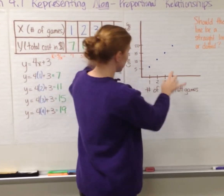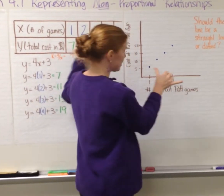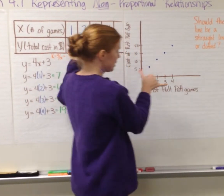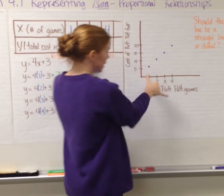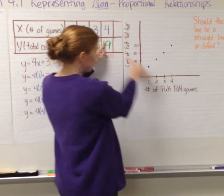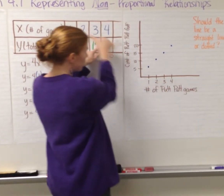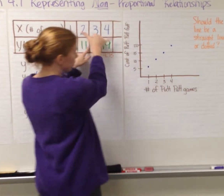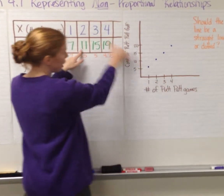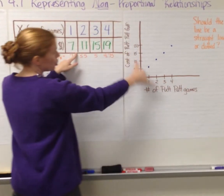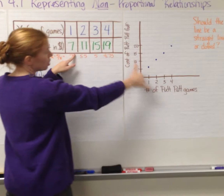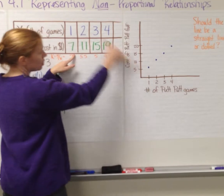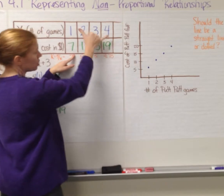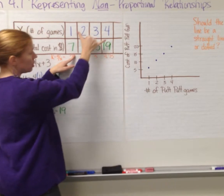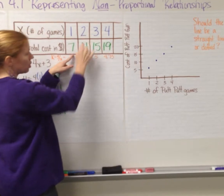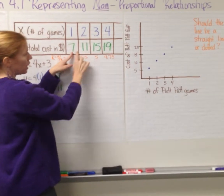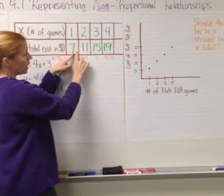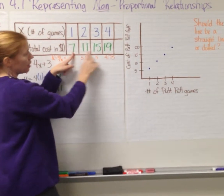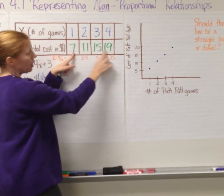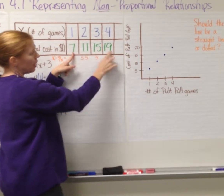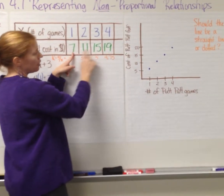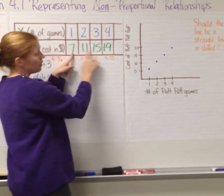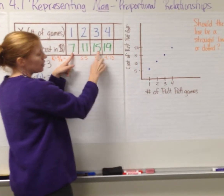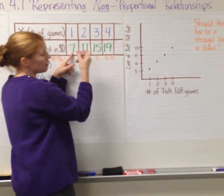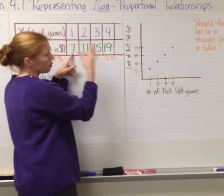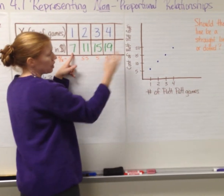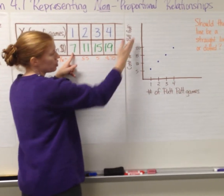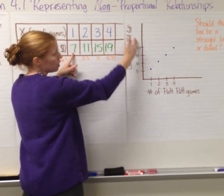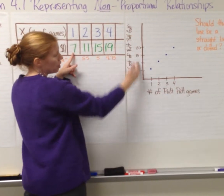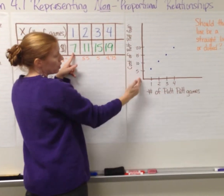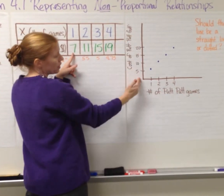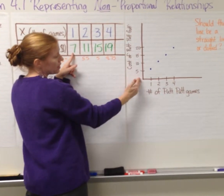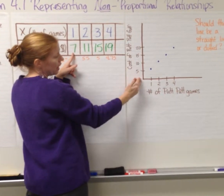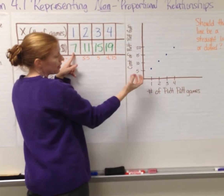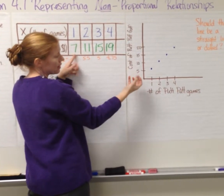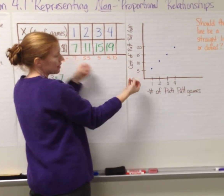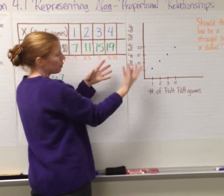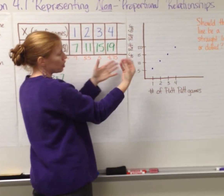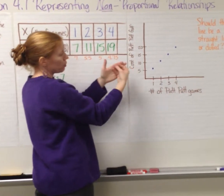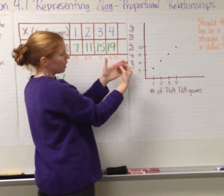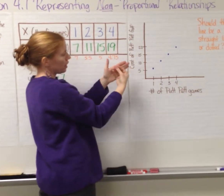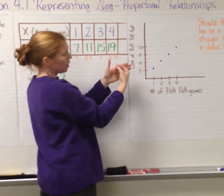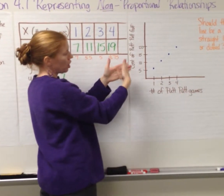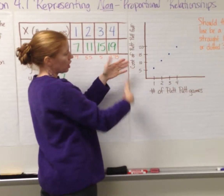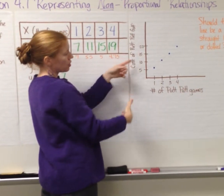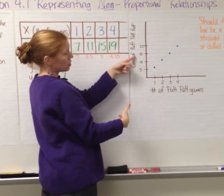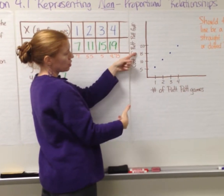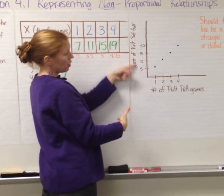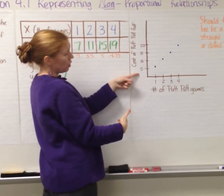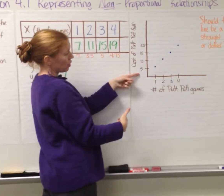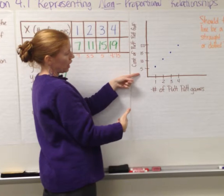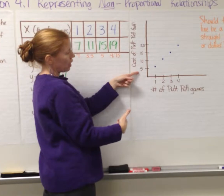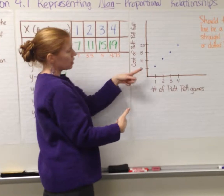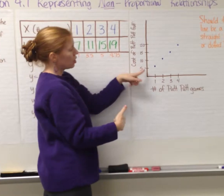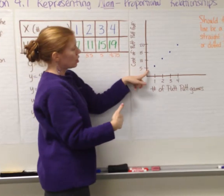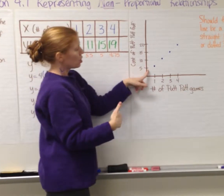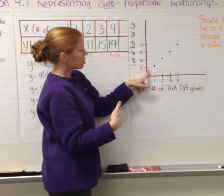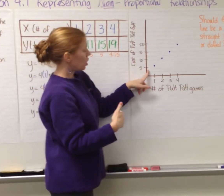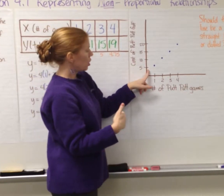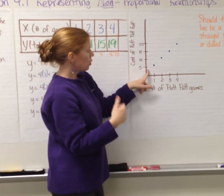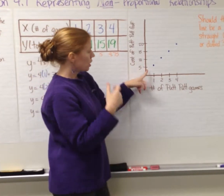That's the same information. Okay, and then this information is going to go on the side. This is how much money it costs. Okay, so,